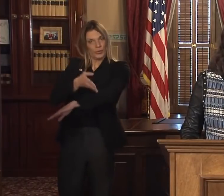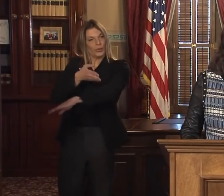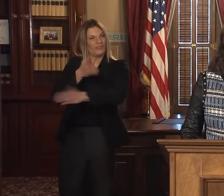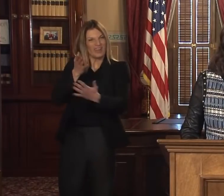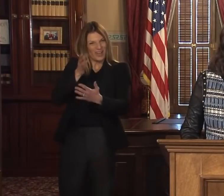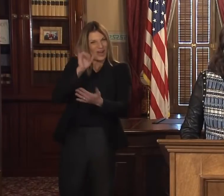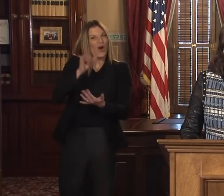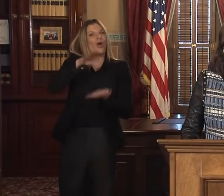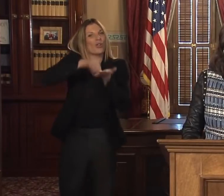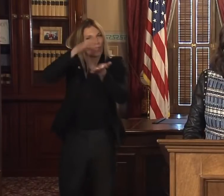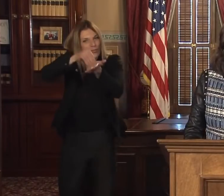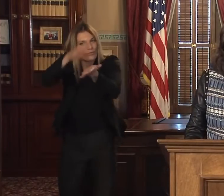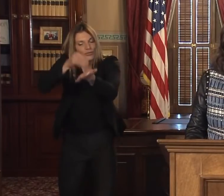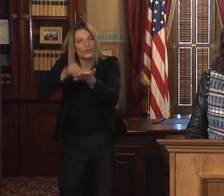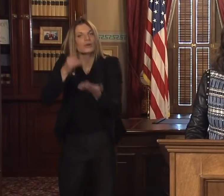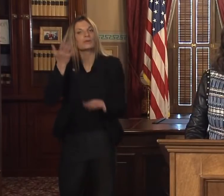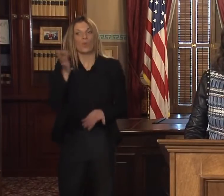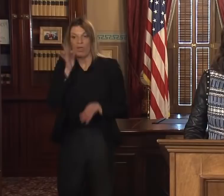now versus where we were then.